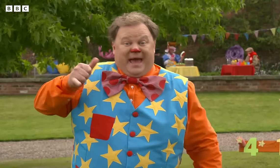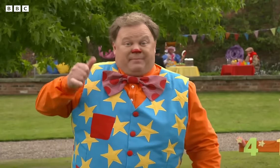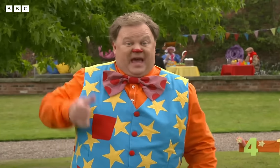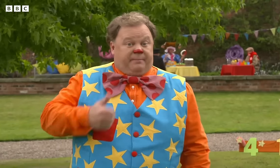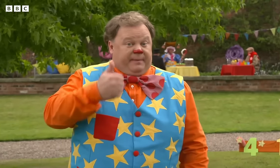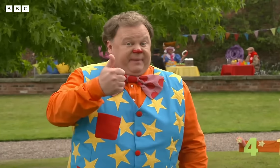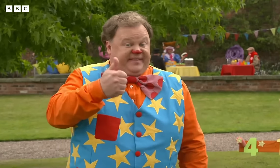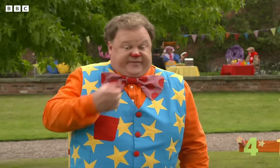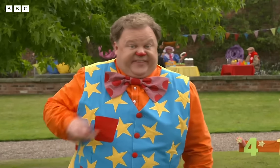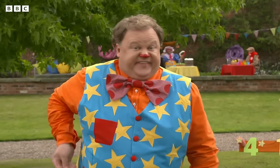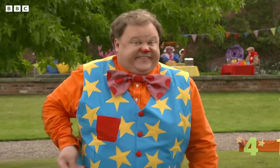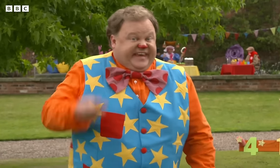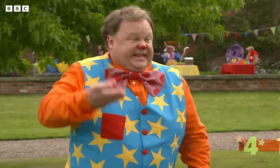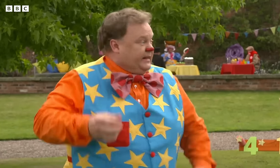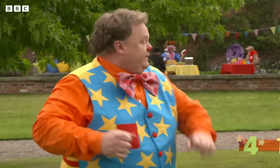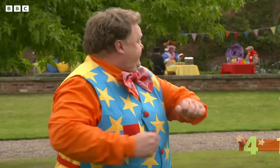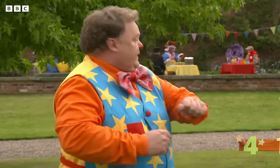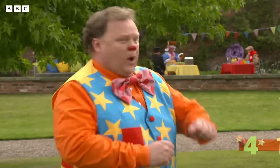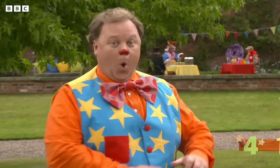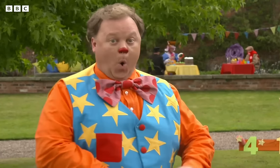Maybe I'll be better at the Skittles.